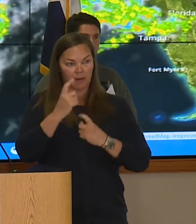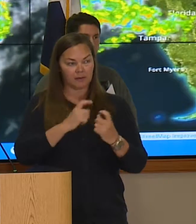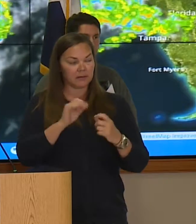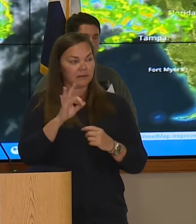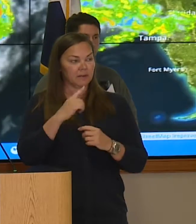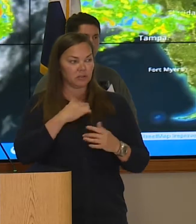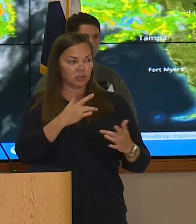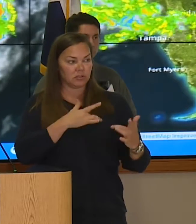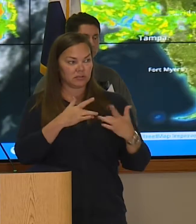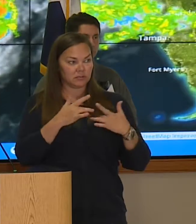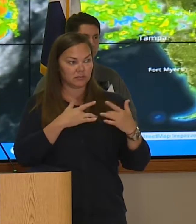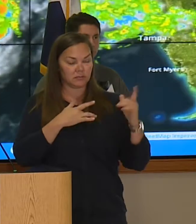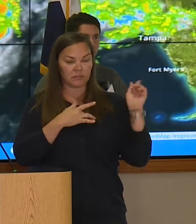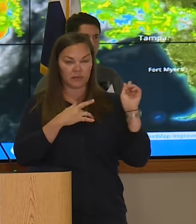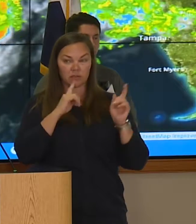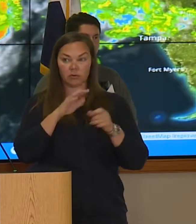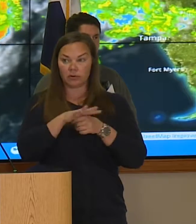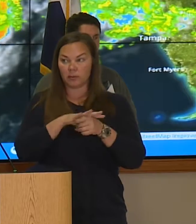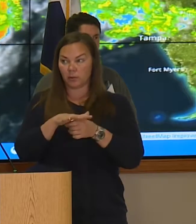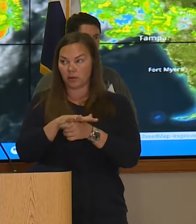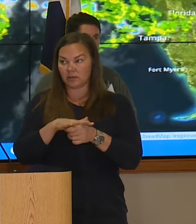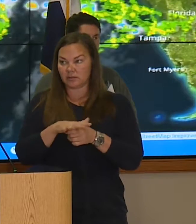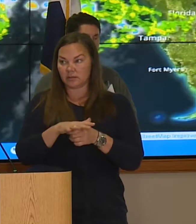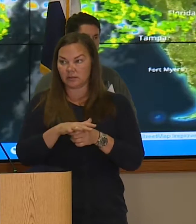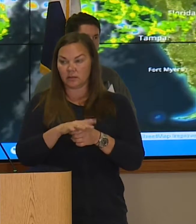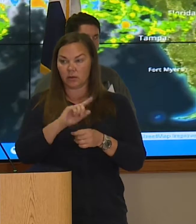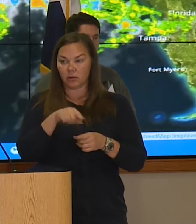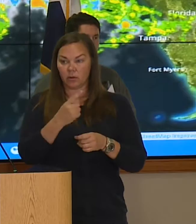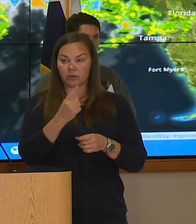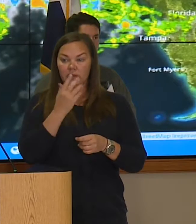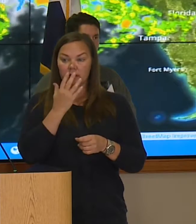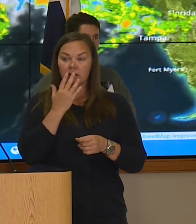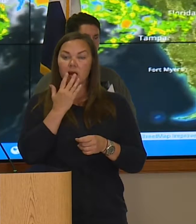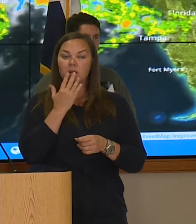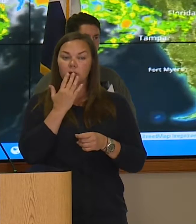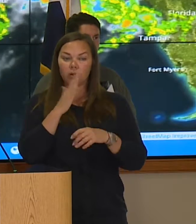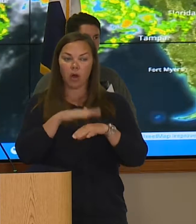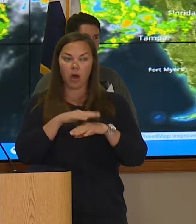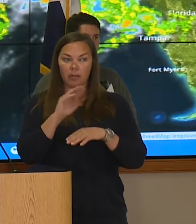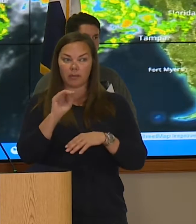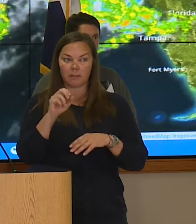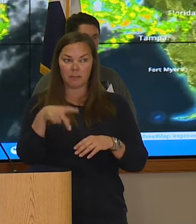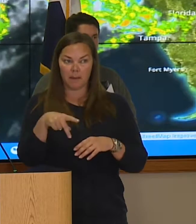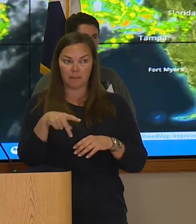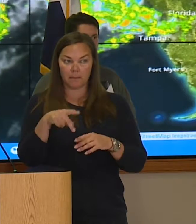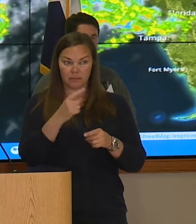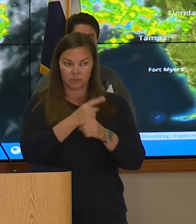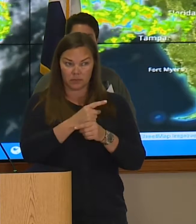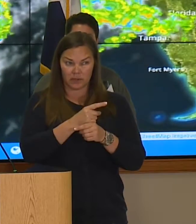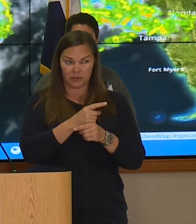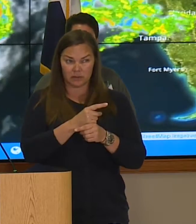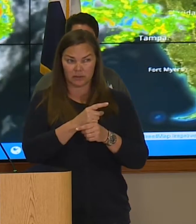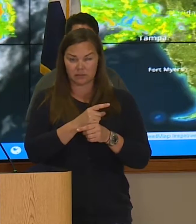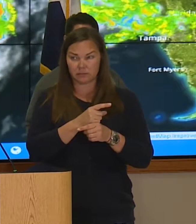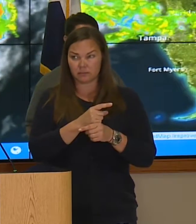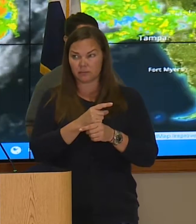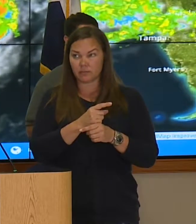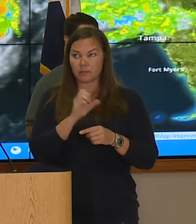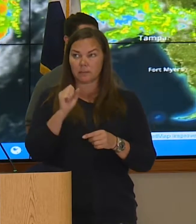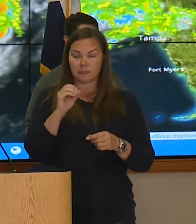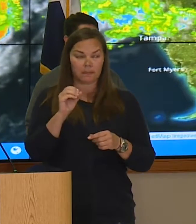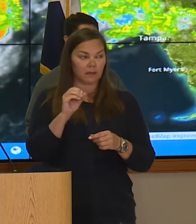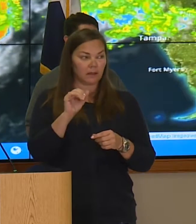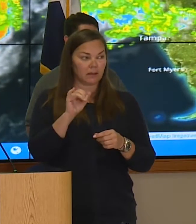they should be concerned. These are neighborhoods that were only colored on the map, correct? Is that where all of these are? And so if